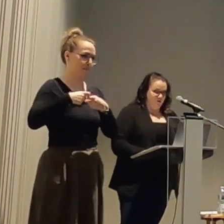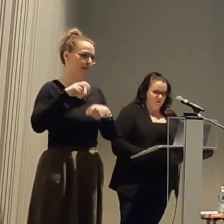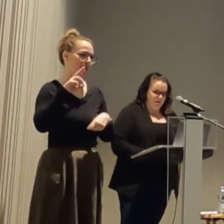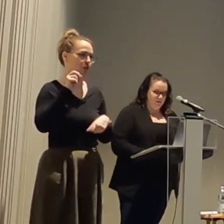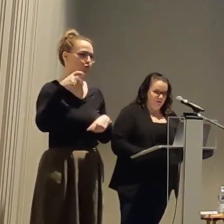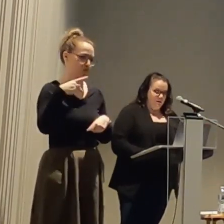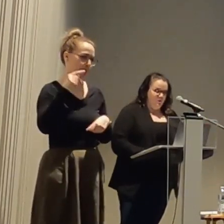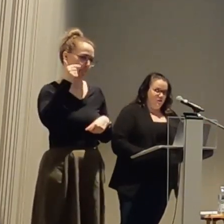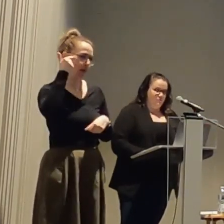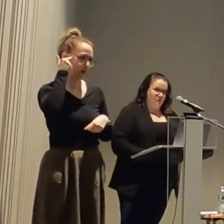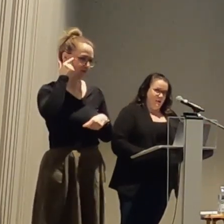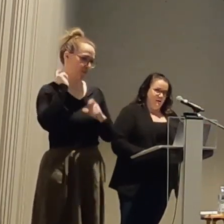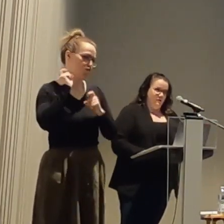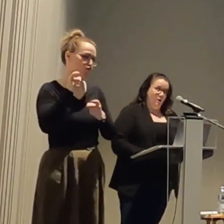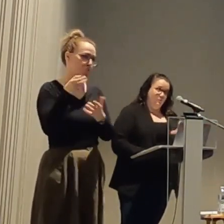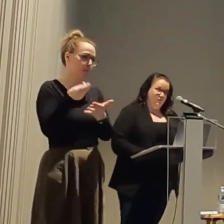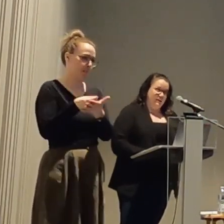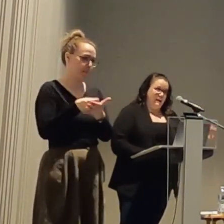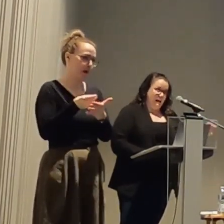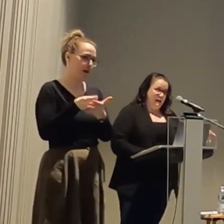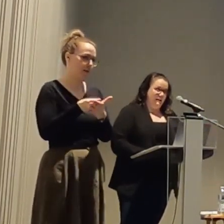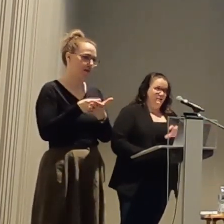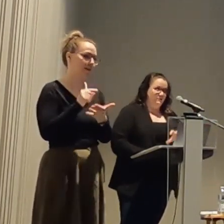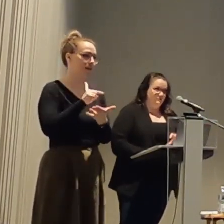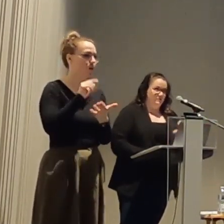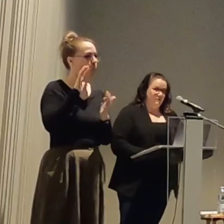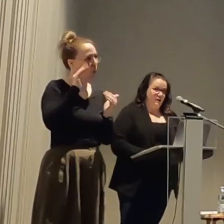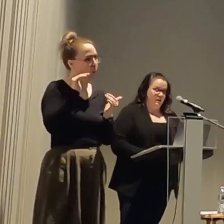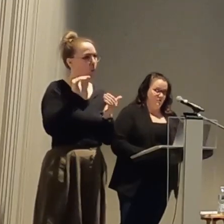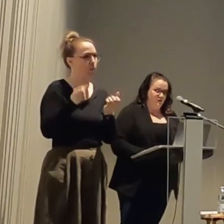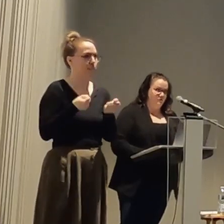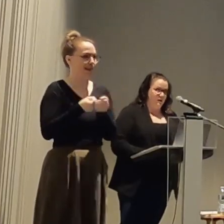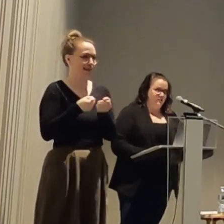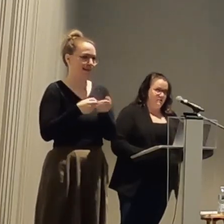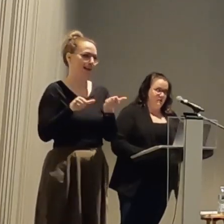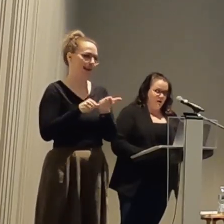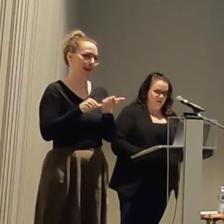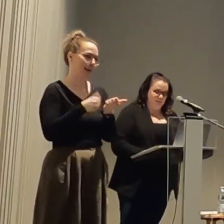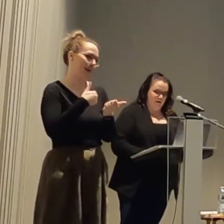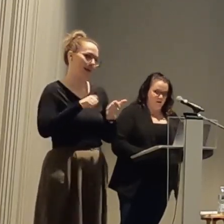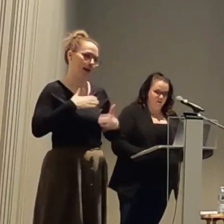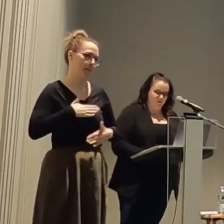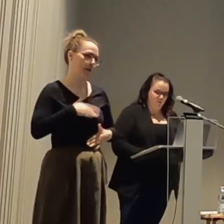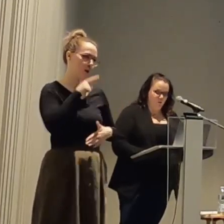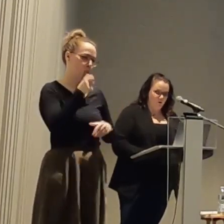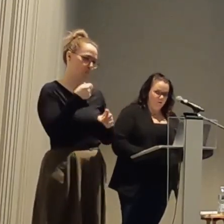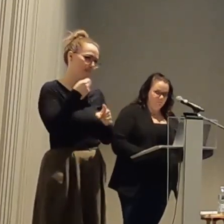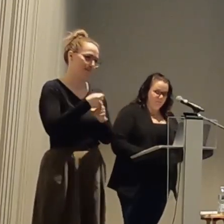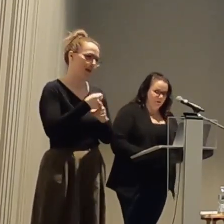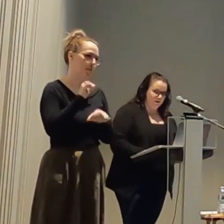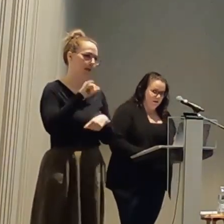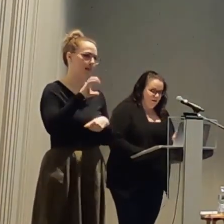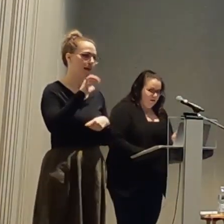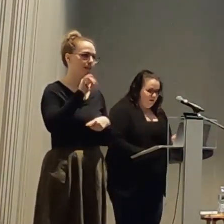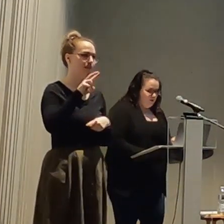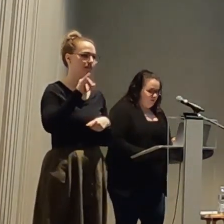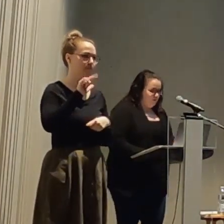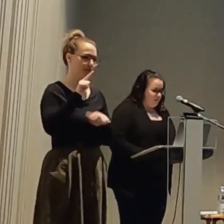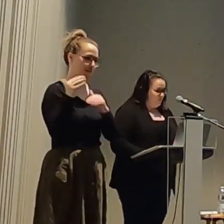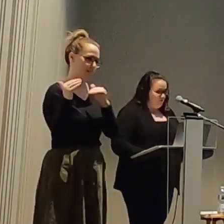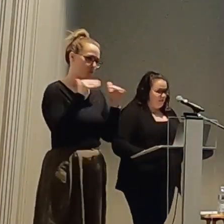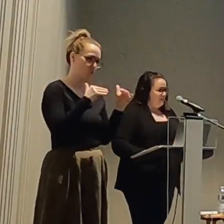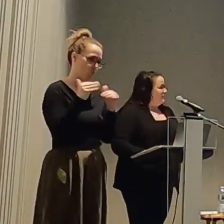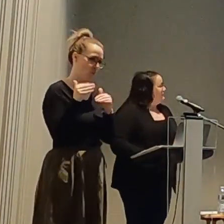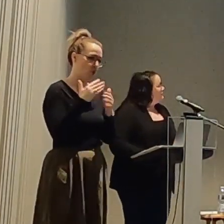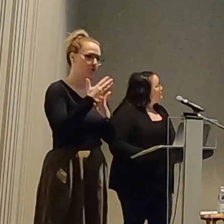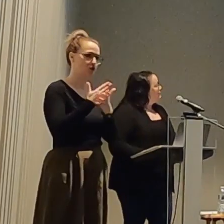Republican government, which would then hopefully aid anyone affected by the Spanish Civil War. So